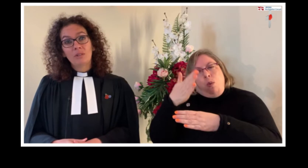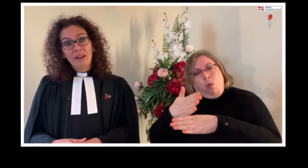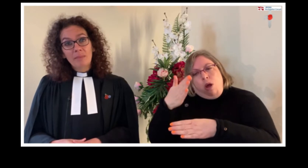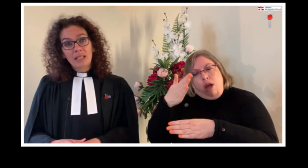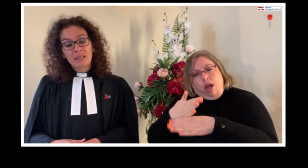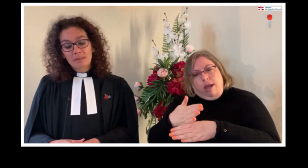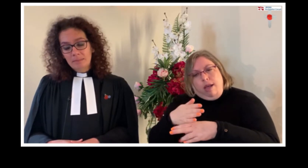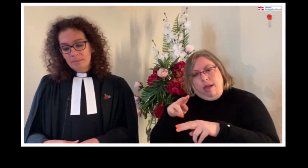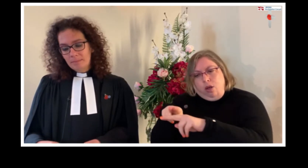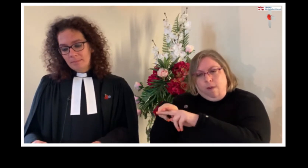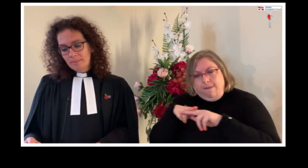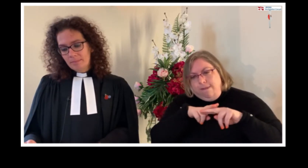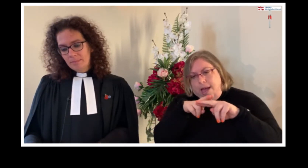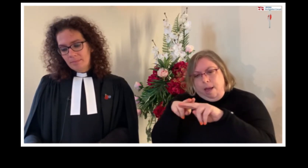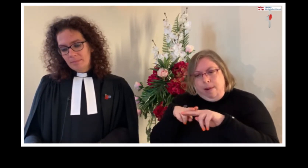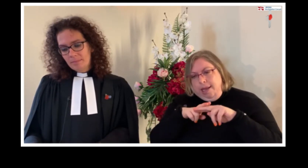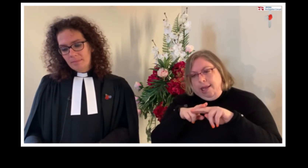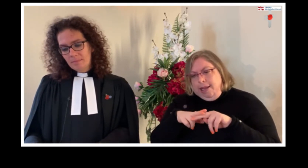your family,